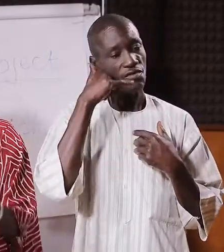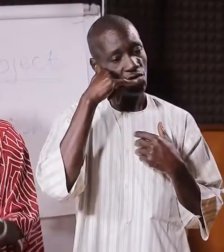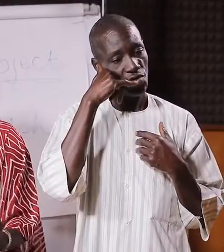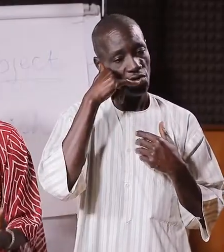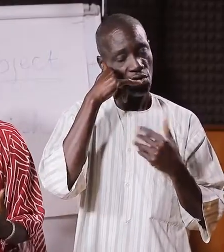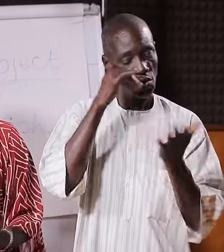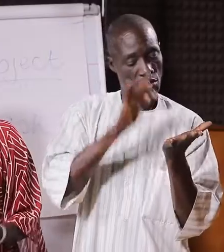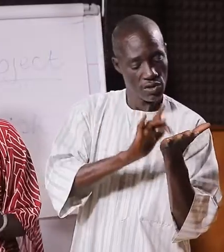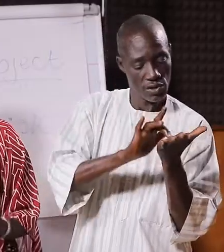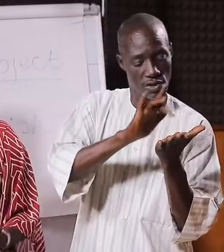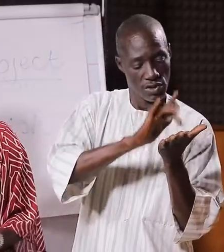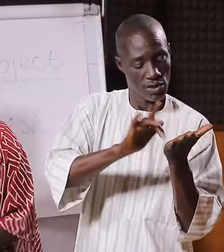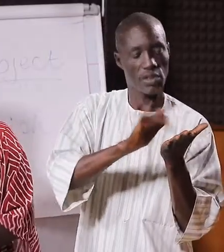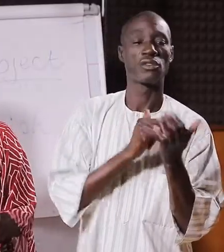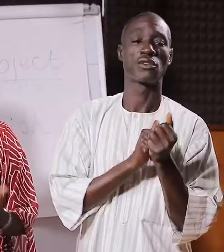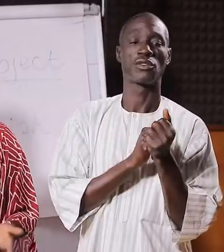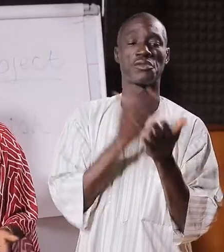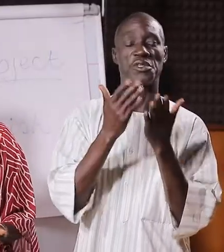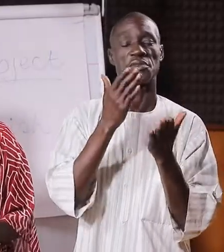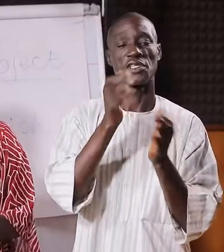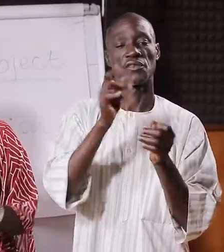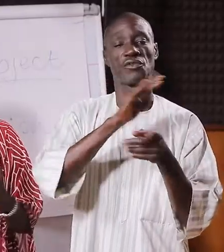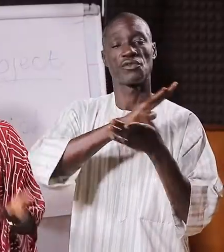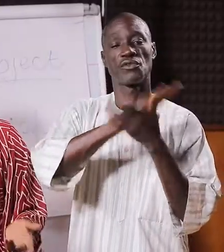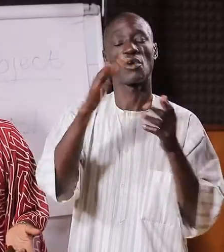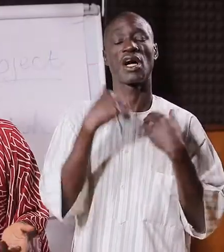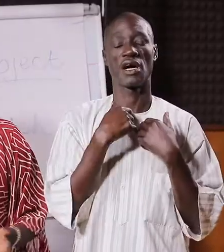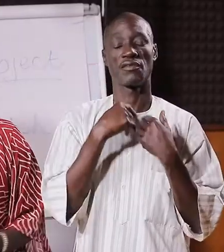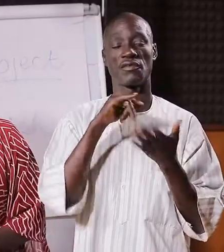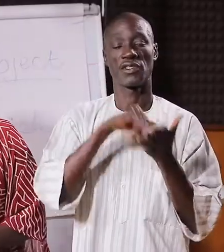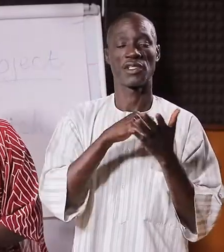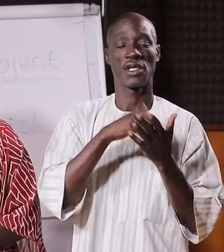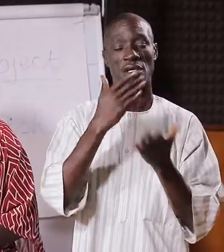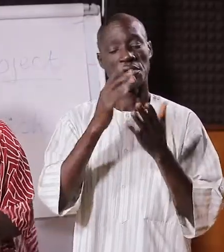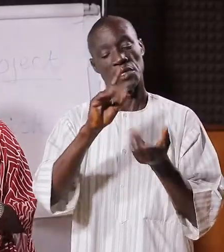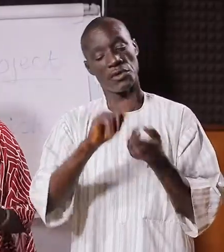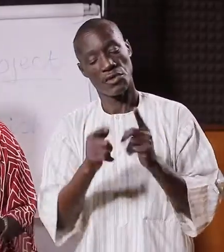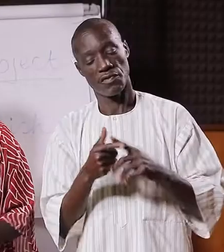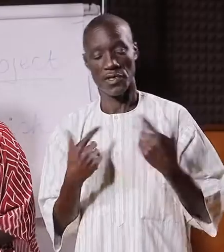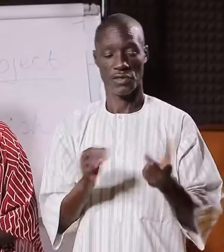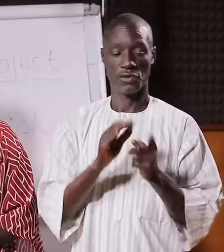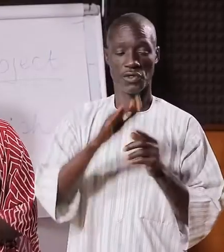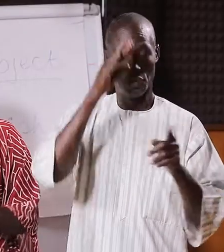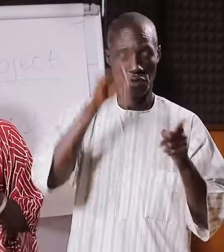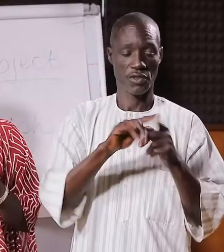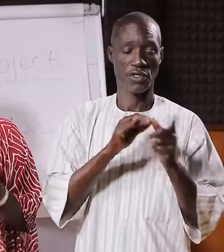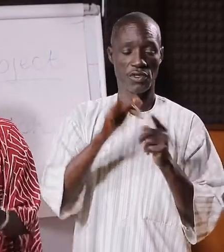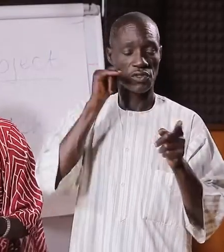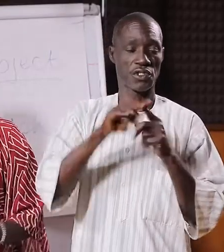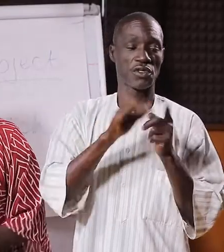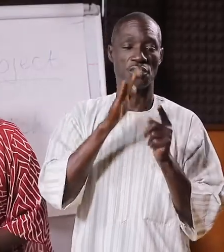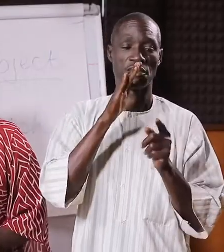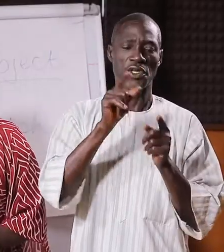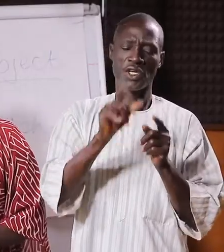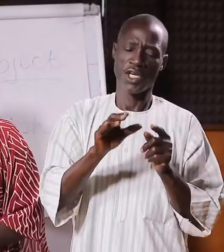I know mommy, it's possible mommy has a phone, daddy has a phone, maybe your older siblings have phones, and these are Android phones. You could